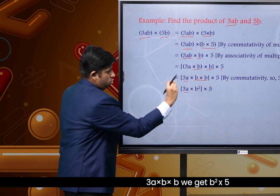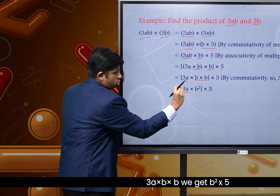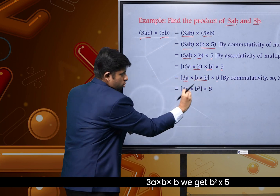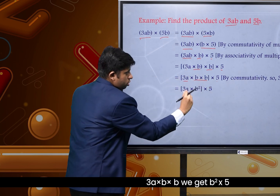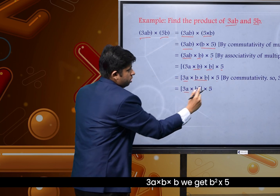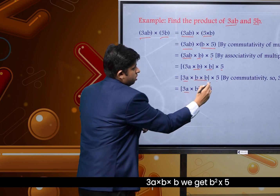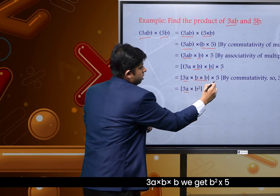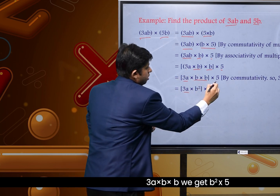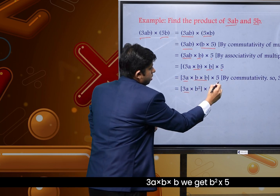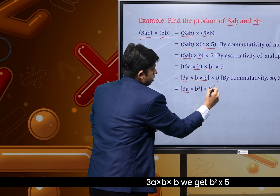into 5.